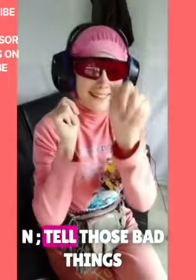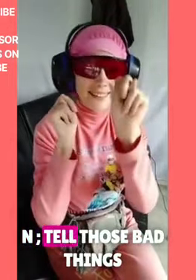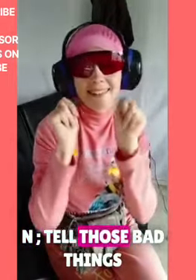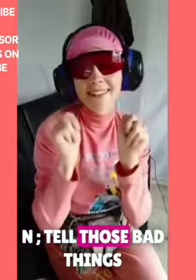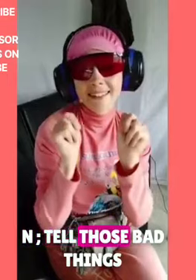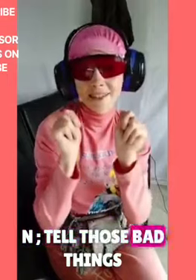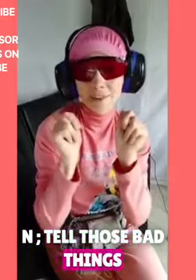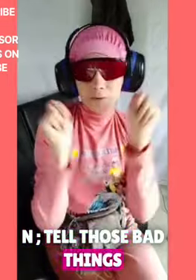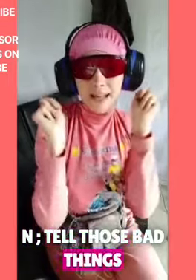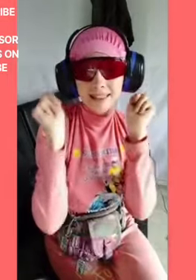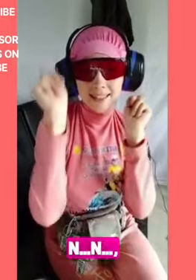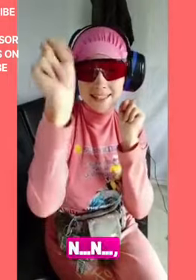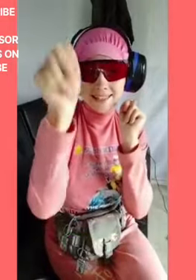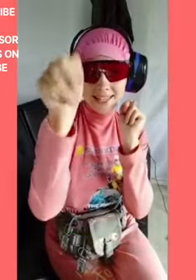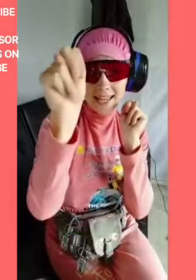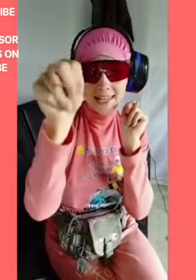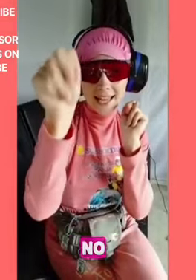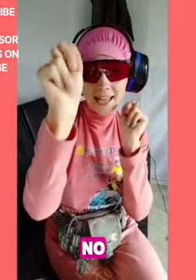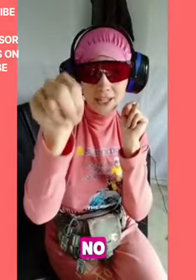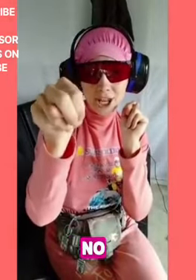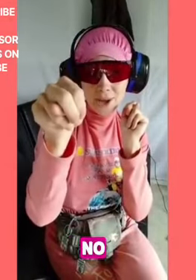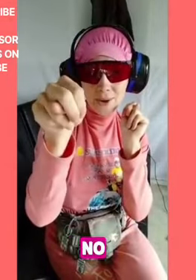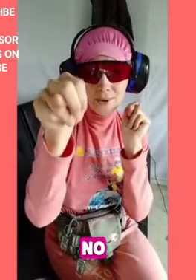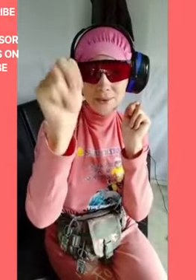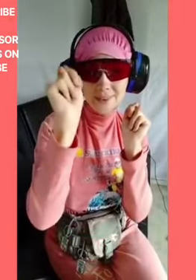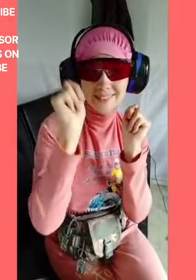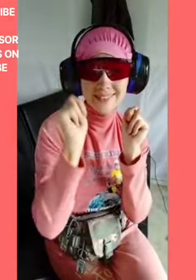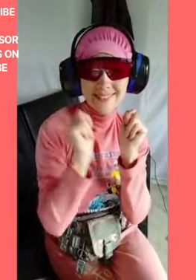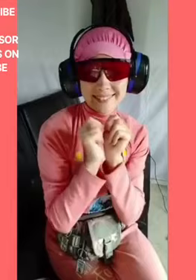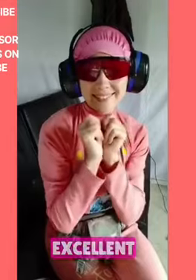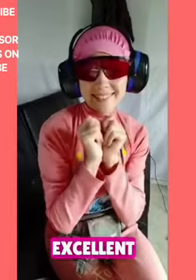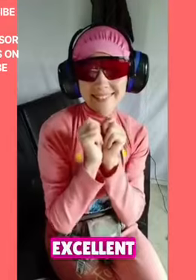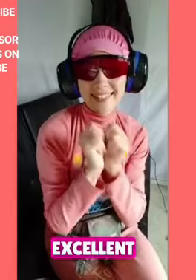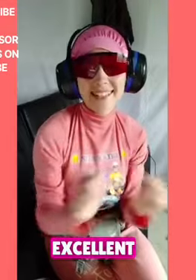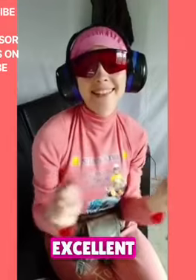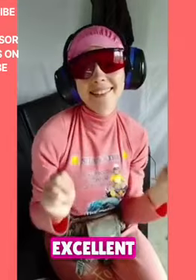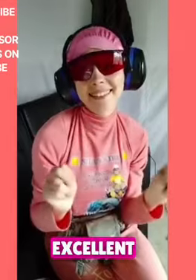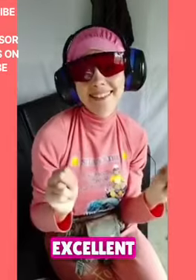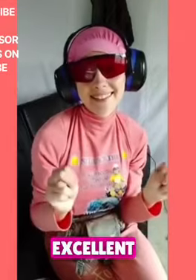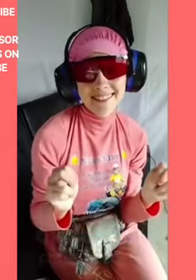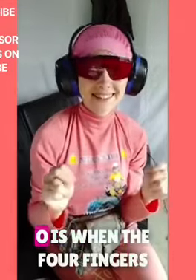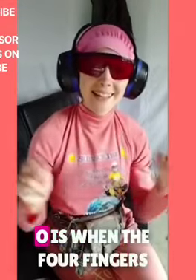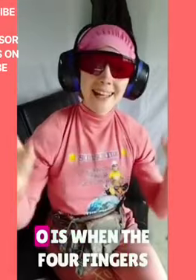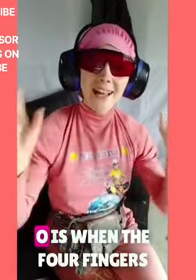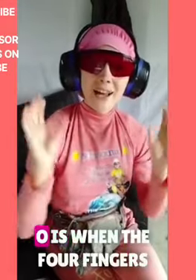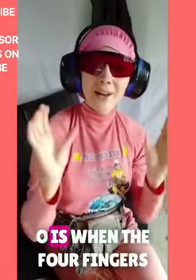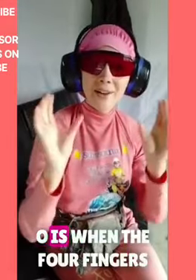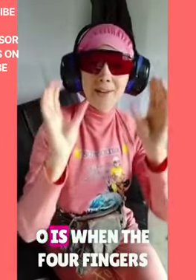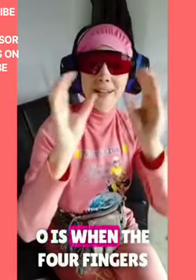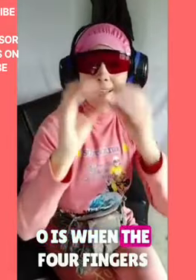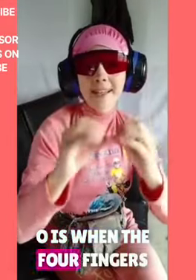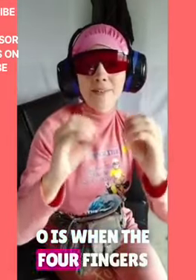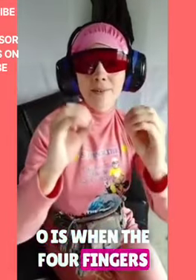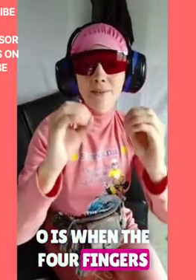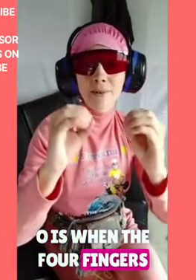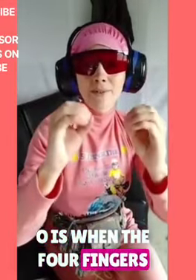Tell those bad things, nah, nah, no. Excellent. O is when the four fingers